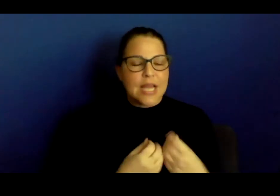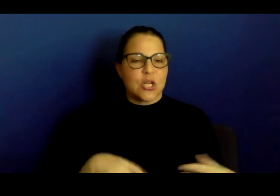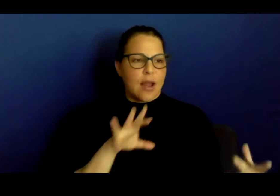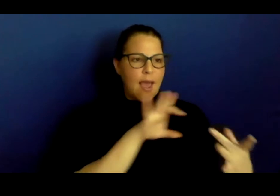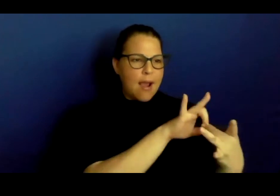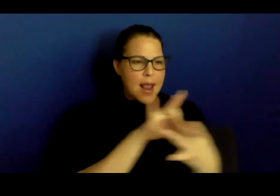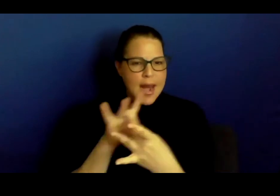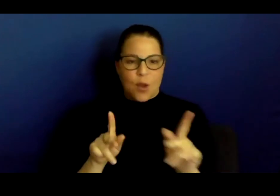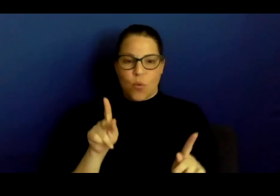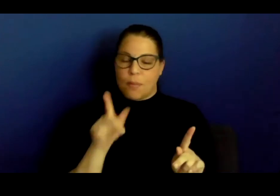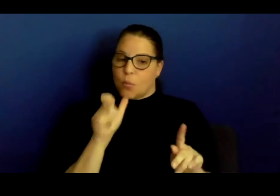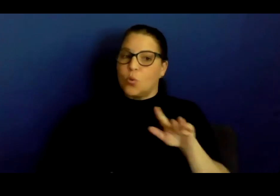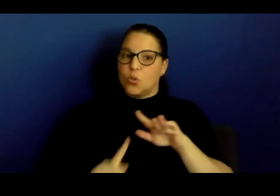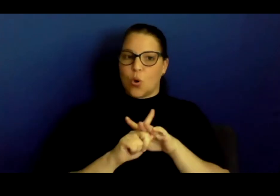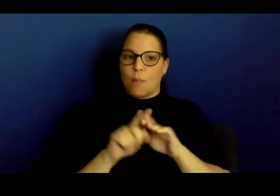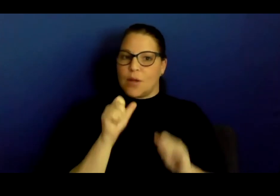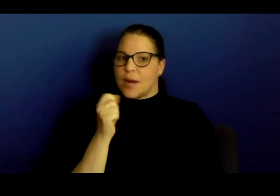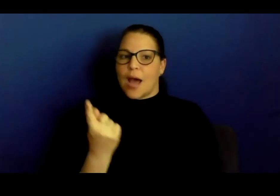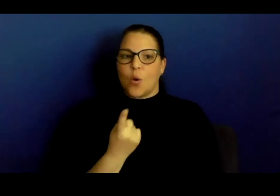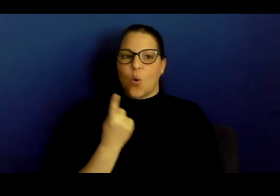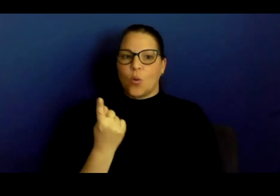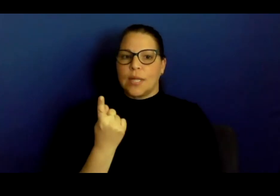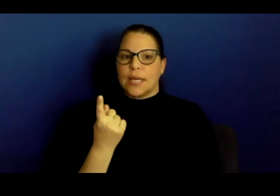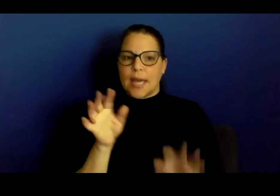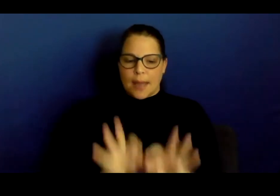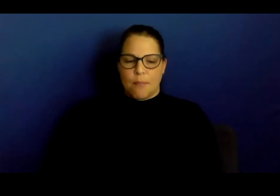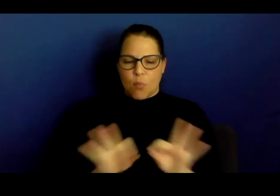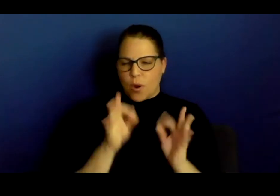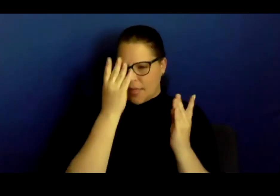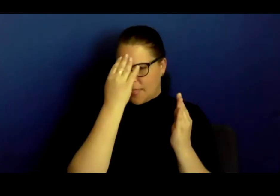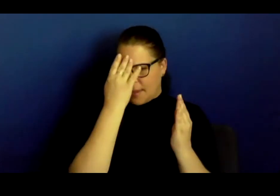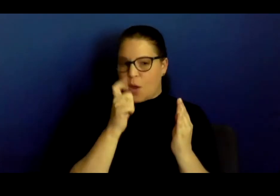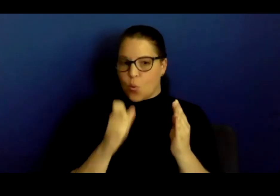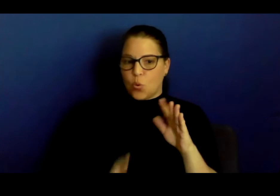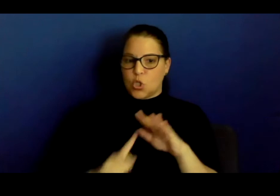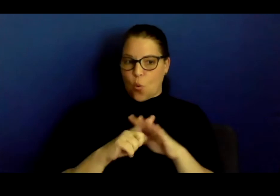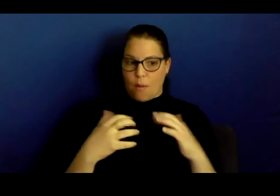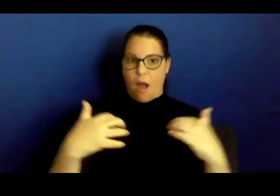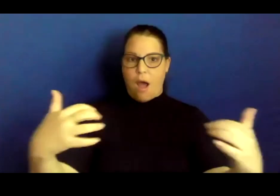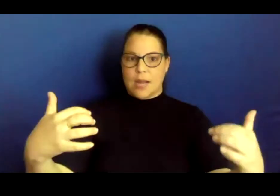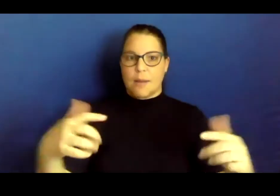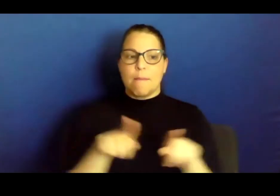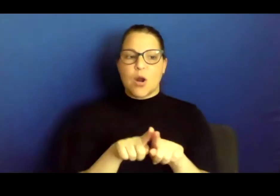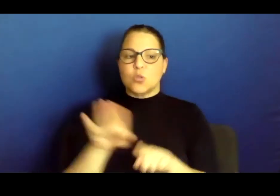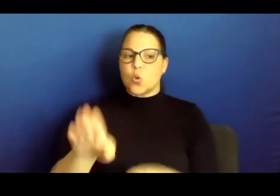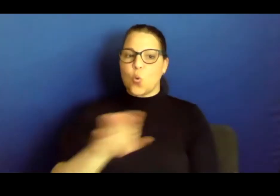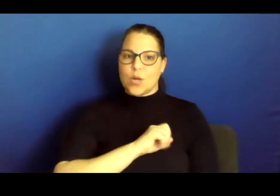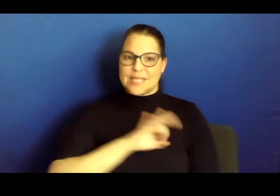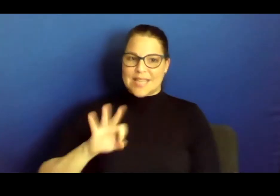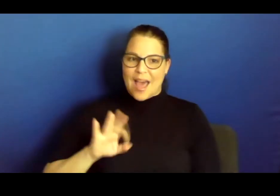that are showing up, etc. So it's not only a matter of thinking of your participants, but also thinking of your team and your own